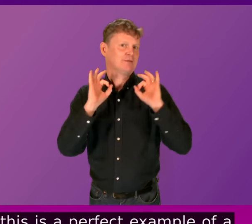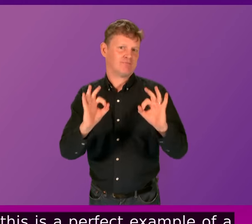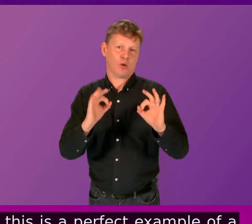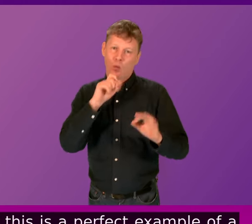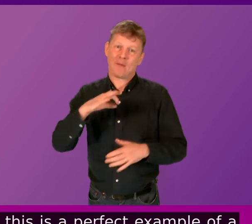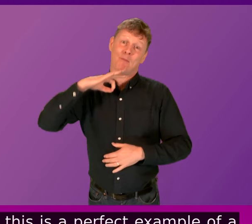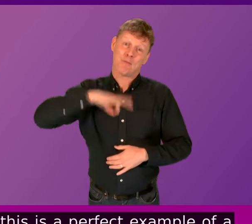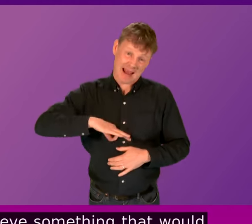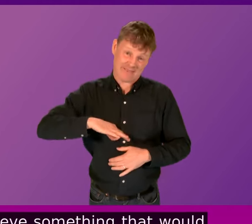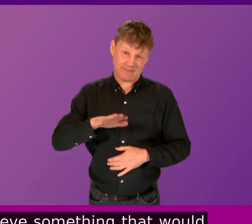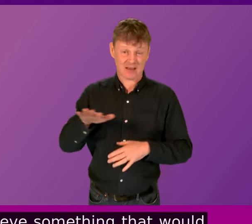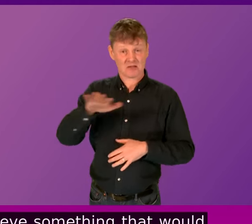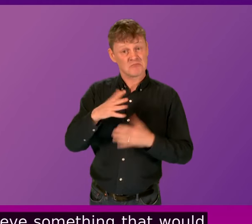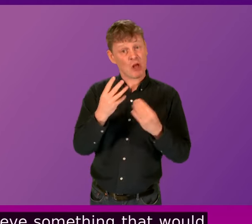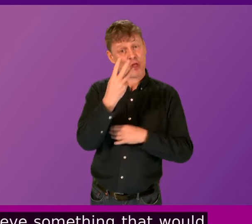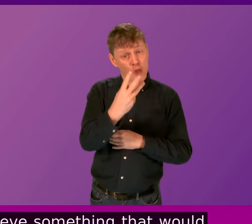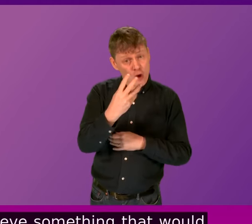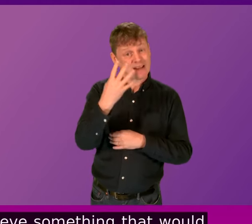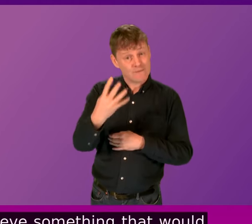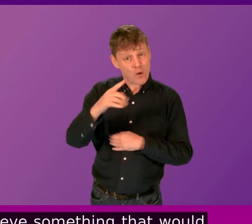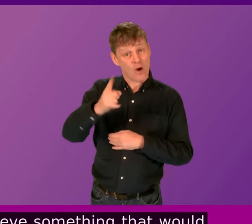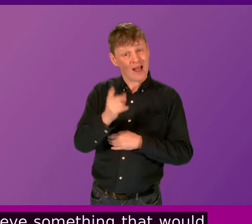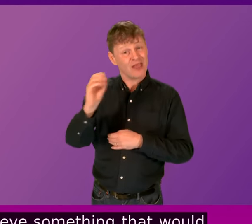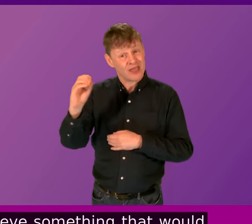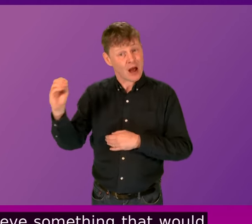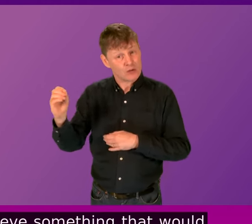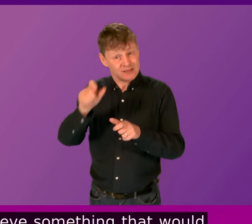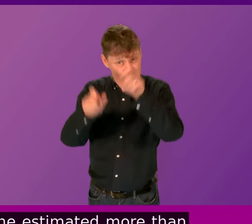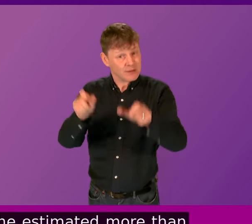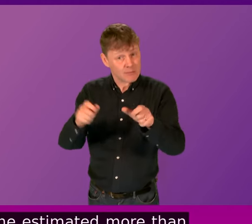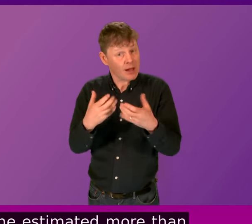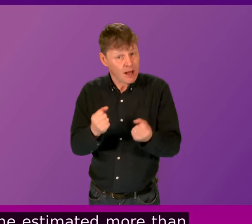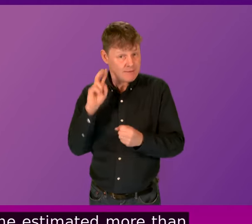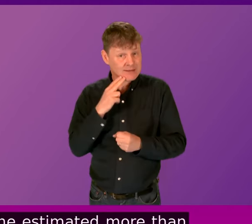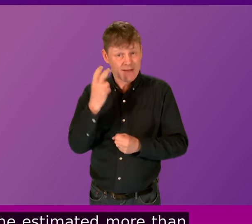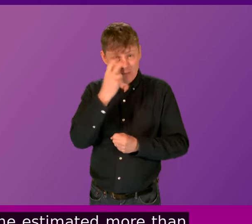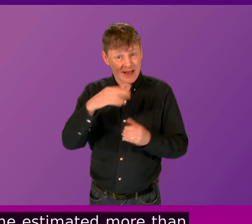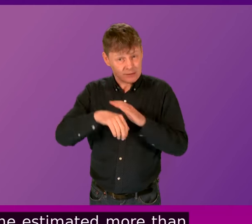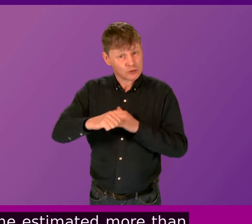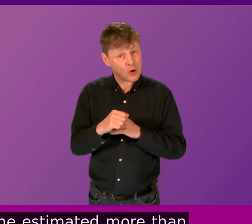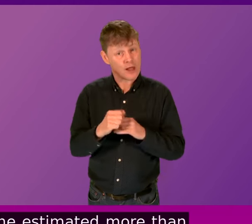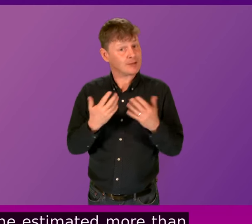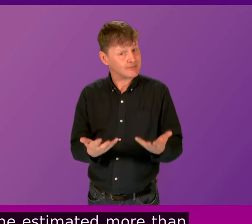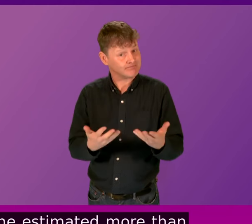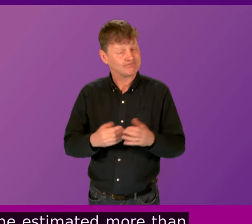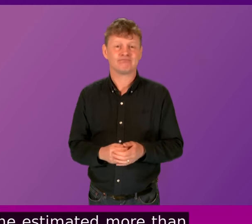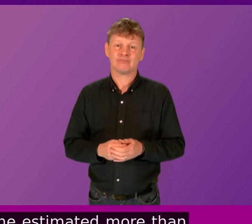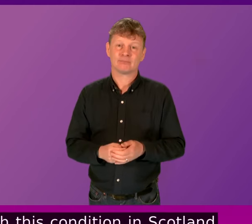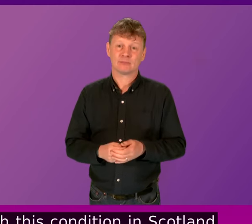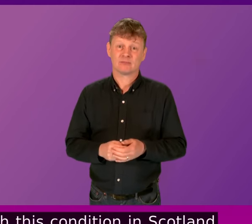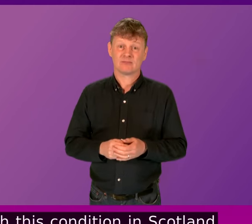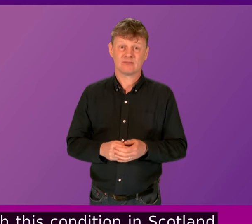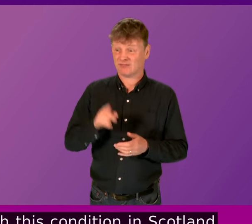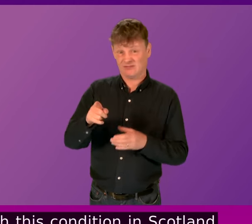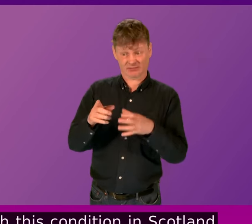to the estimated more than 34,000 people who live with this condition in Scotland alone. Sadly, this number